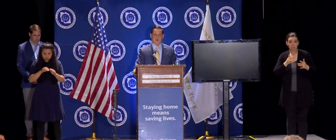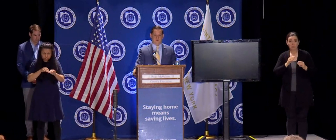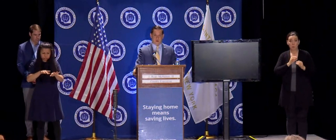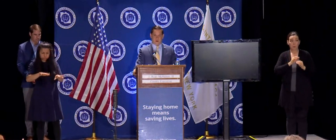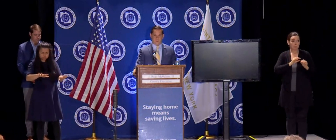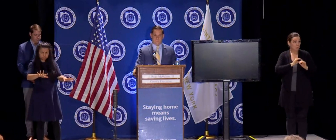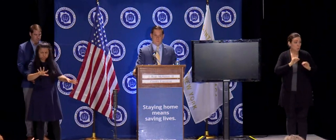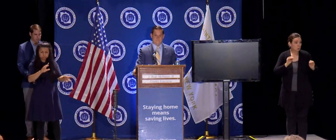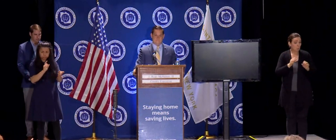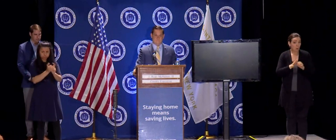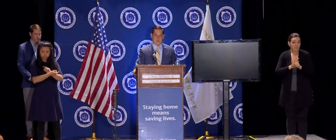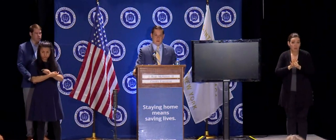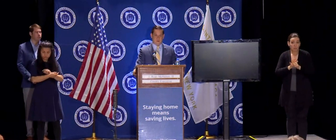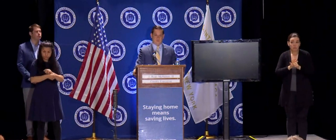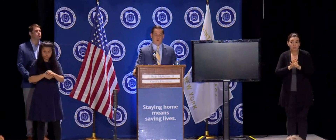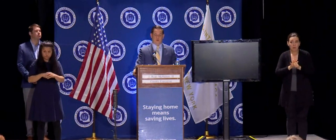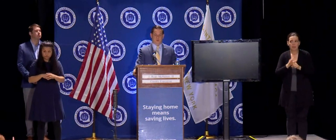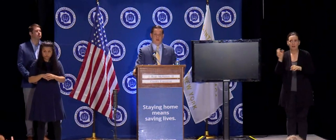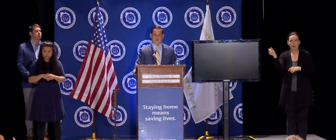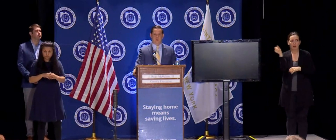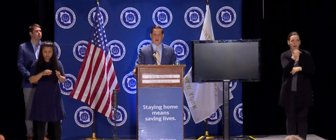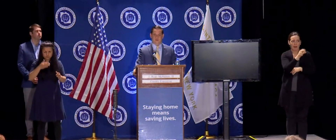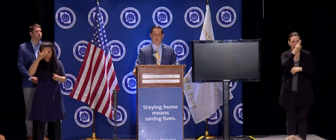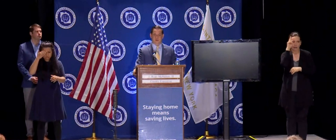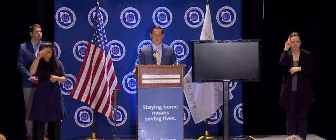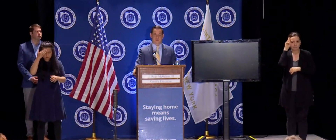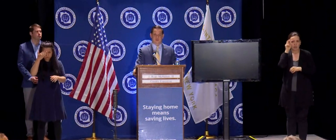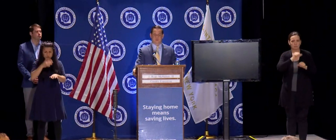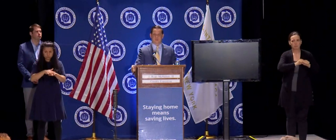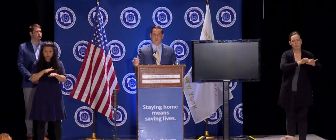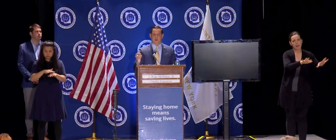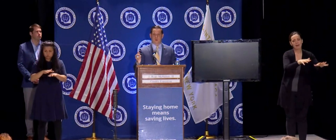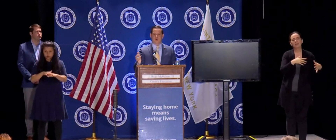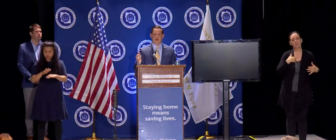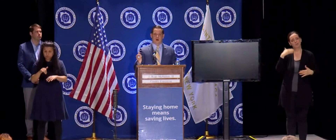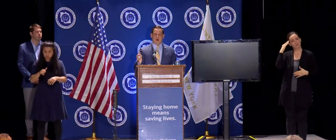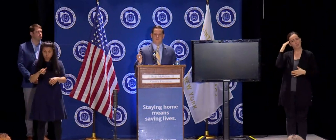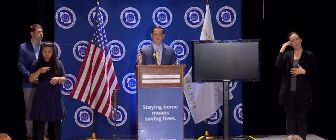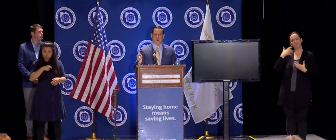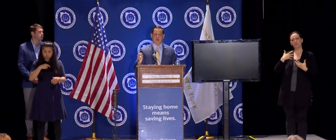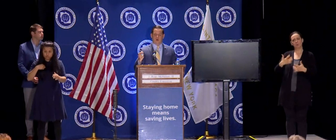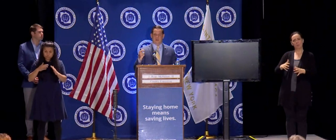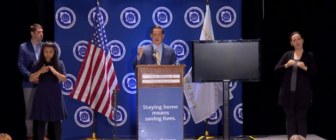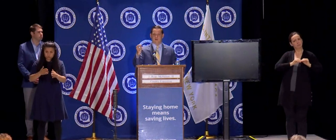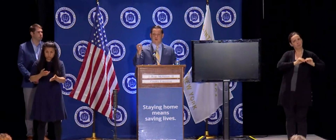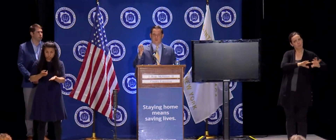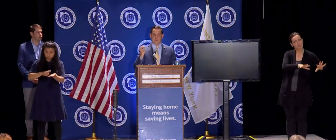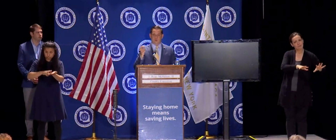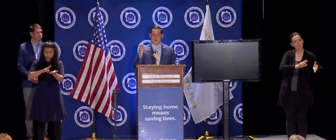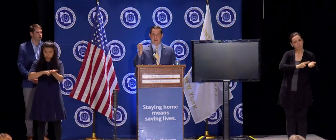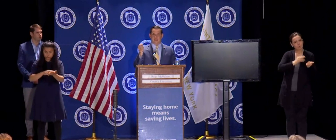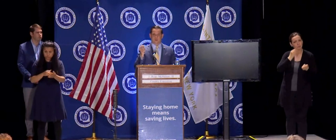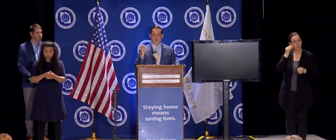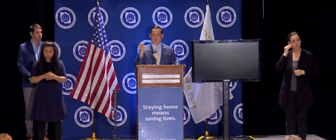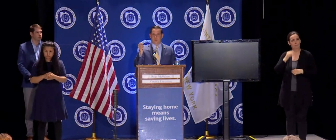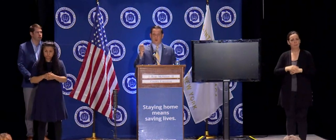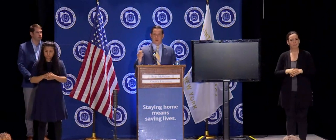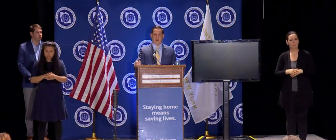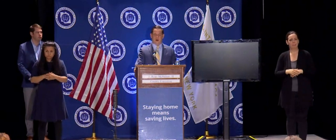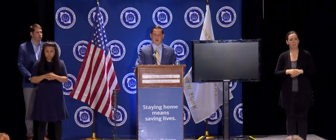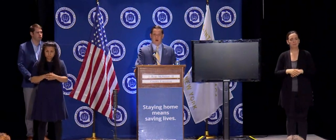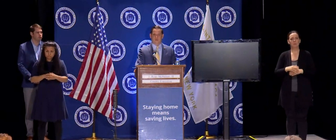like wildfire, of course we're gonna have more hospitalizations. These are people who are going back and forth between the